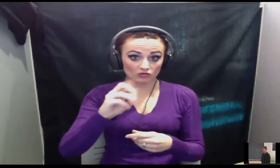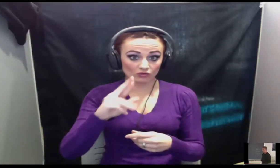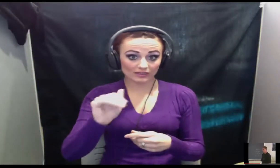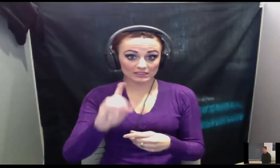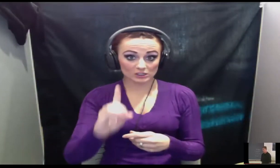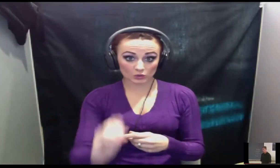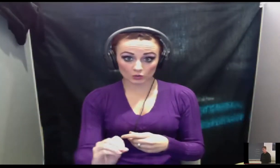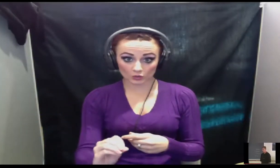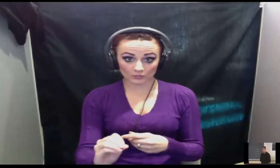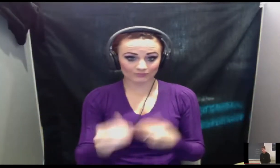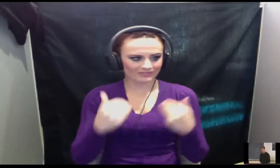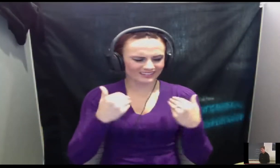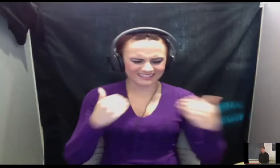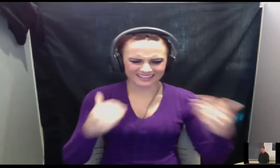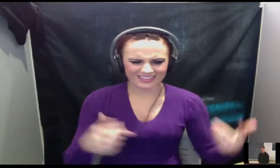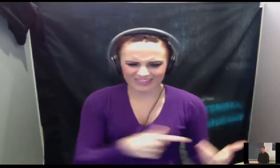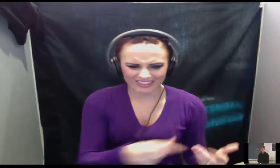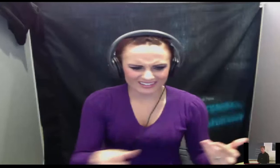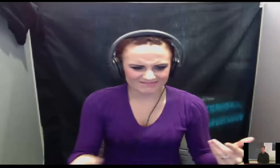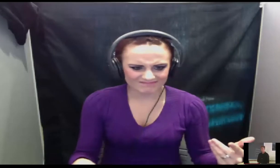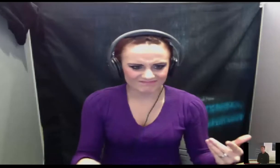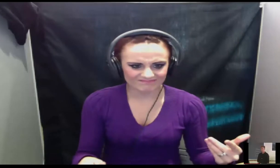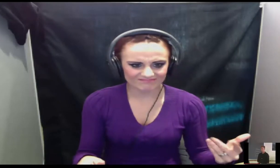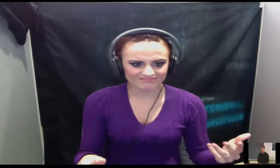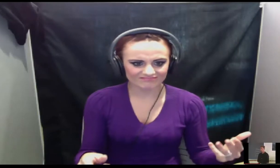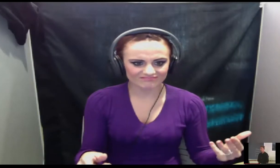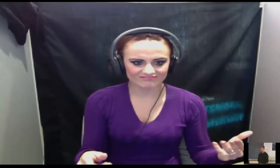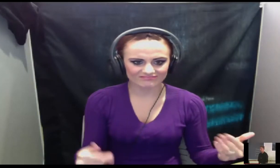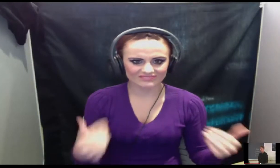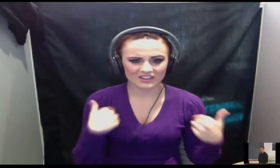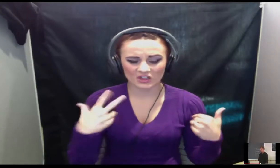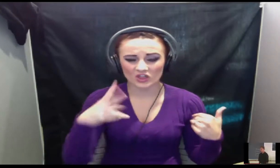got 30 inches of rain in one day.